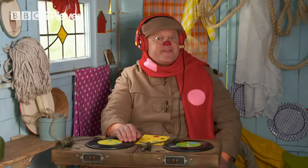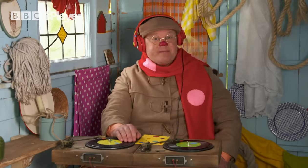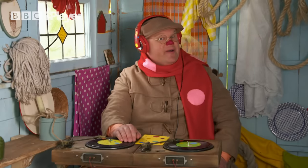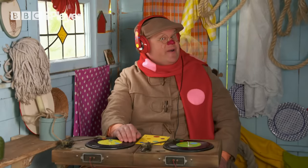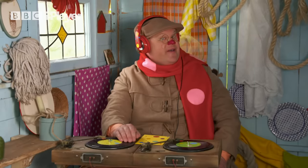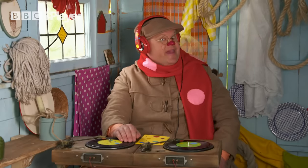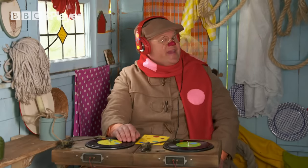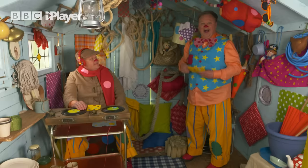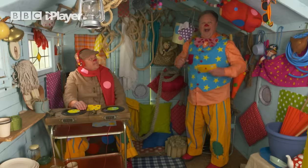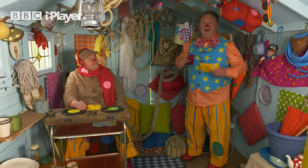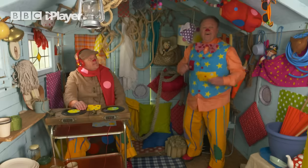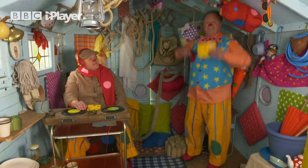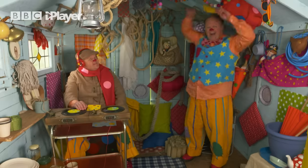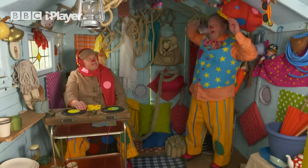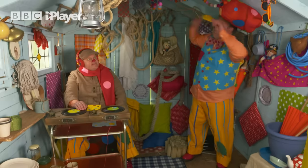the boy. Oh,